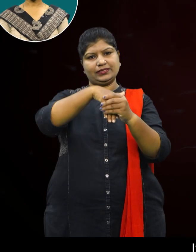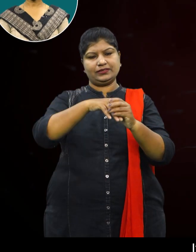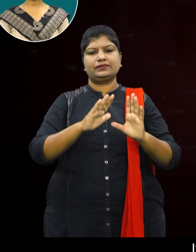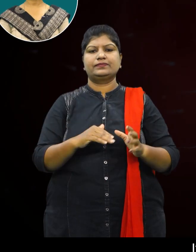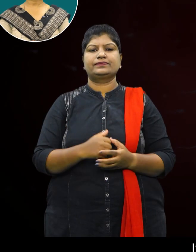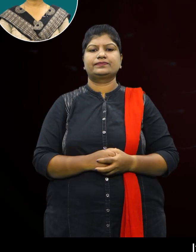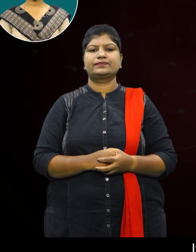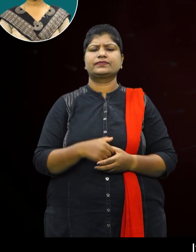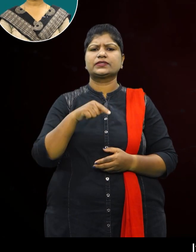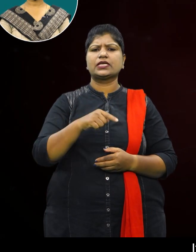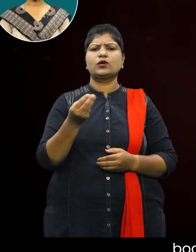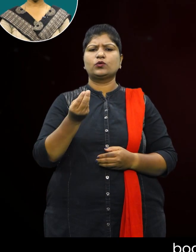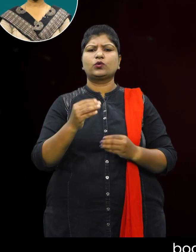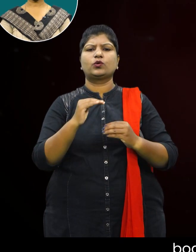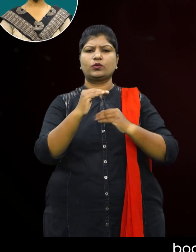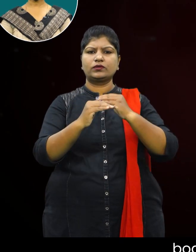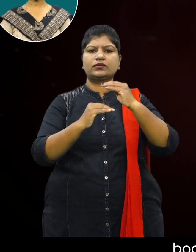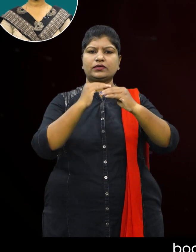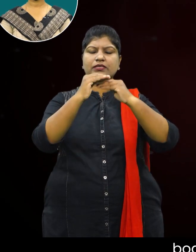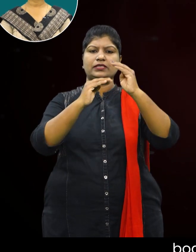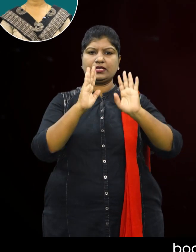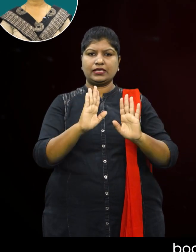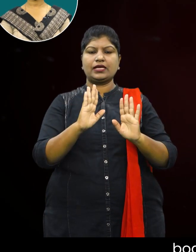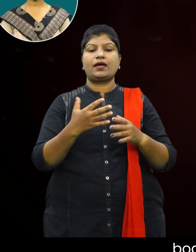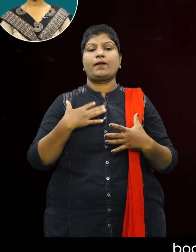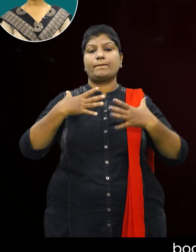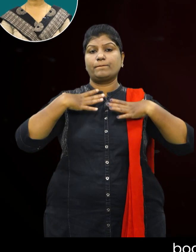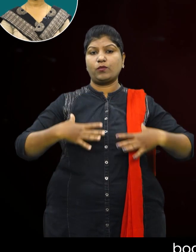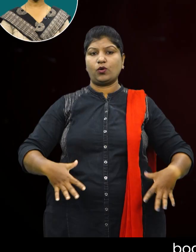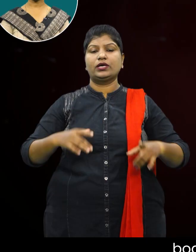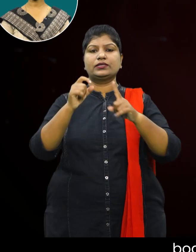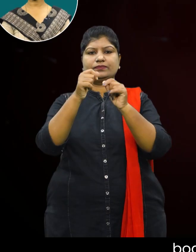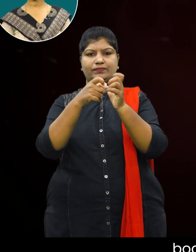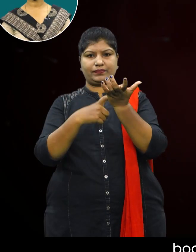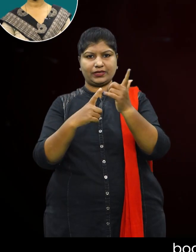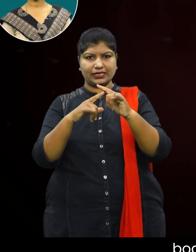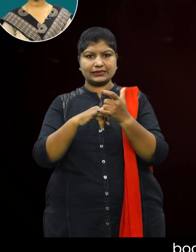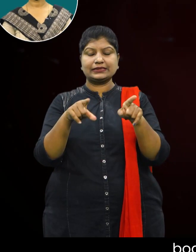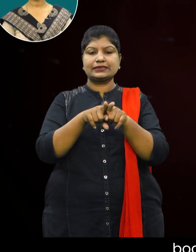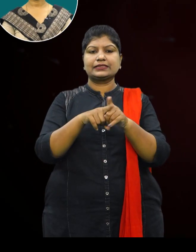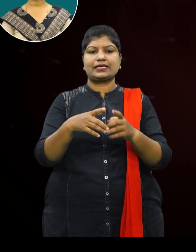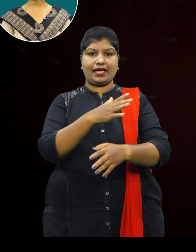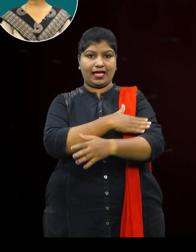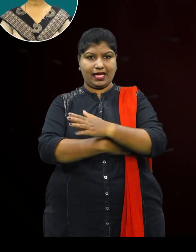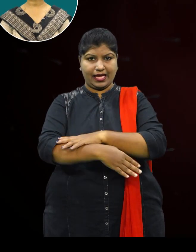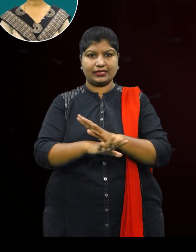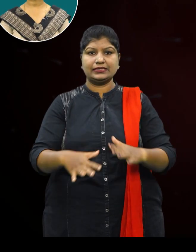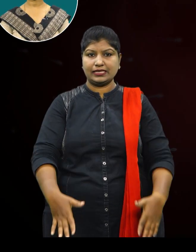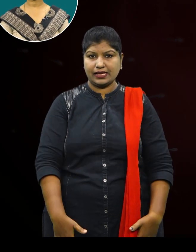It gradually develops body parts such as hands,